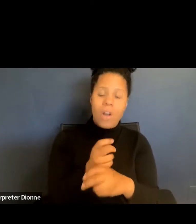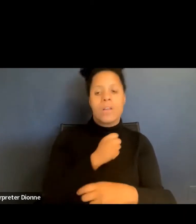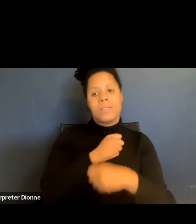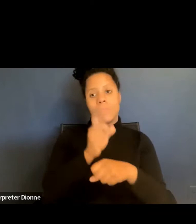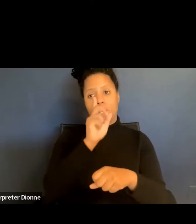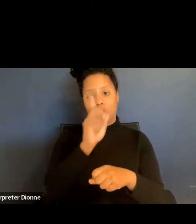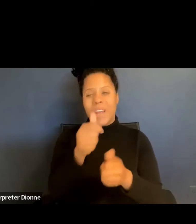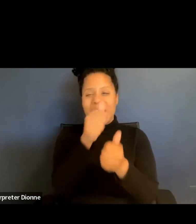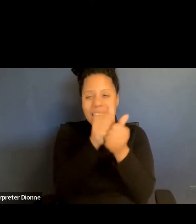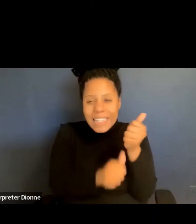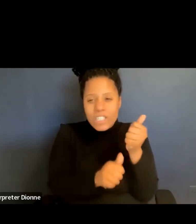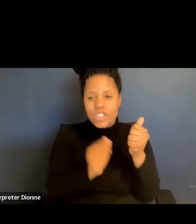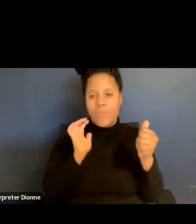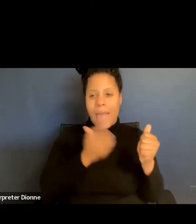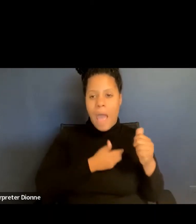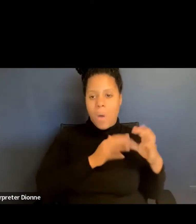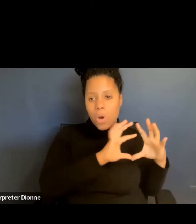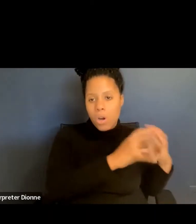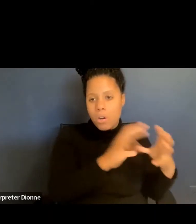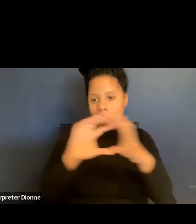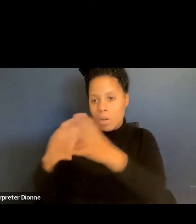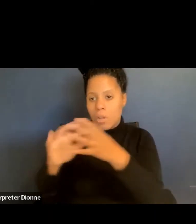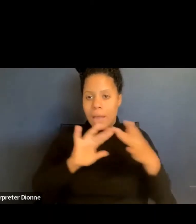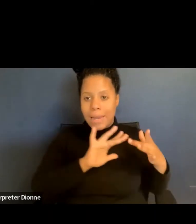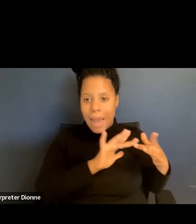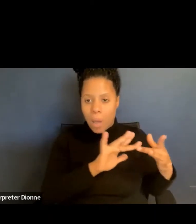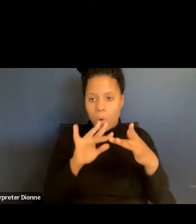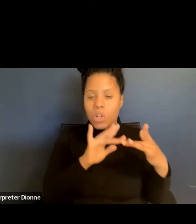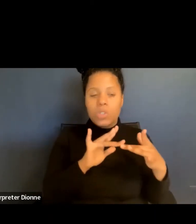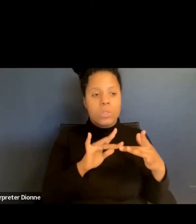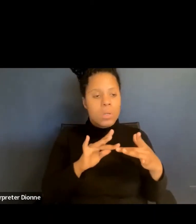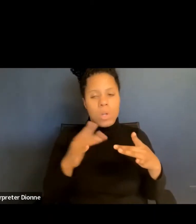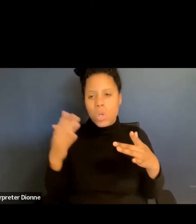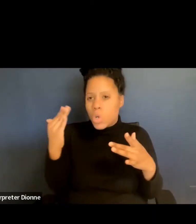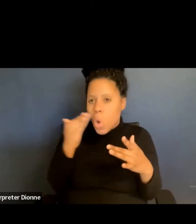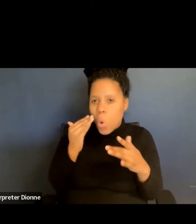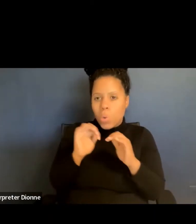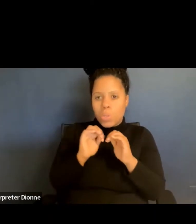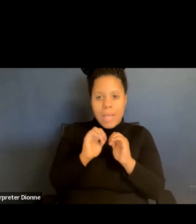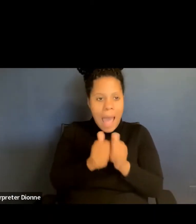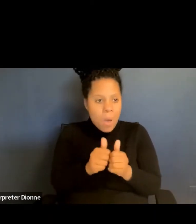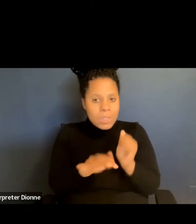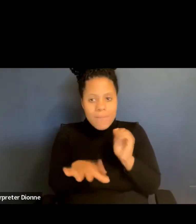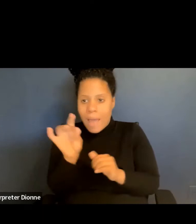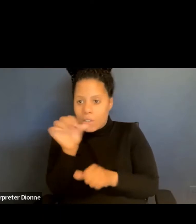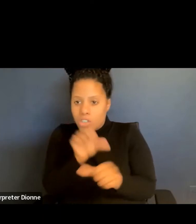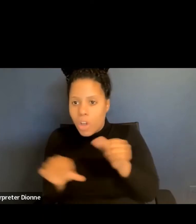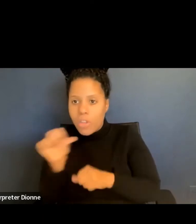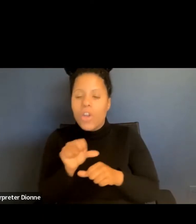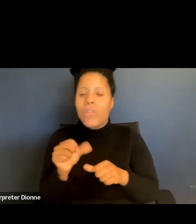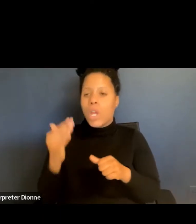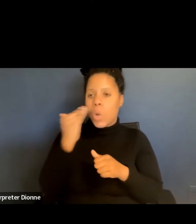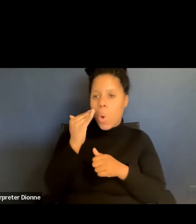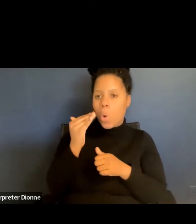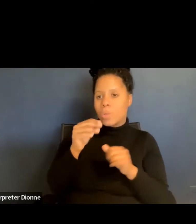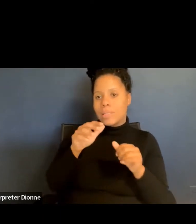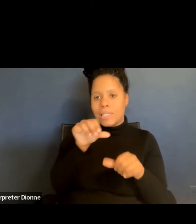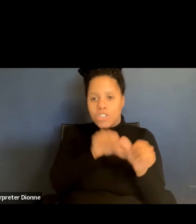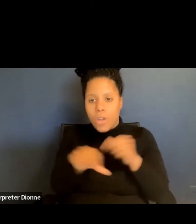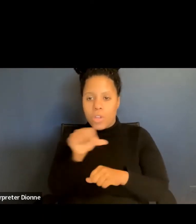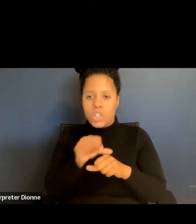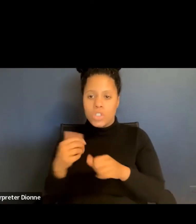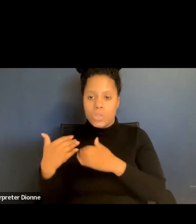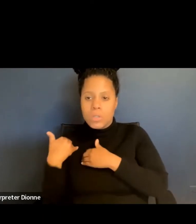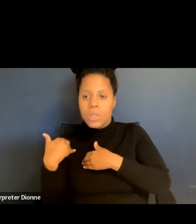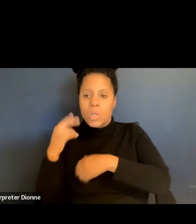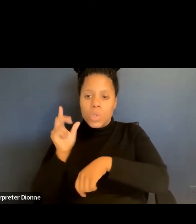networks knows what the other one does and how to find each other, and really the importance of this collaboration of